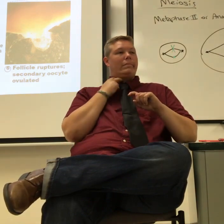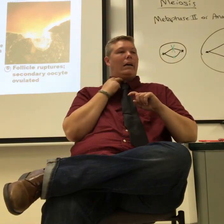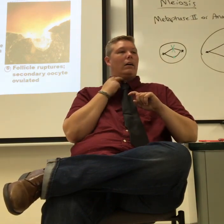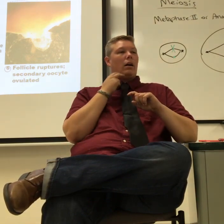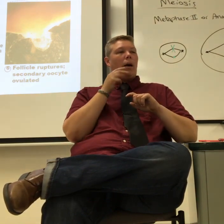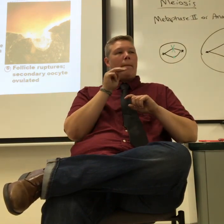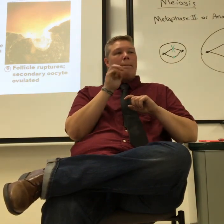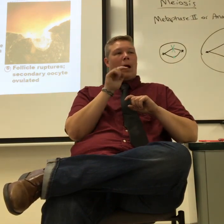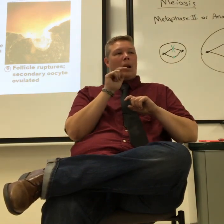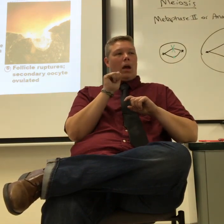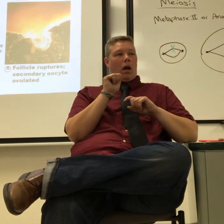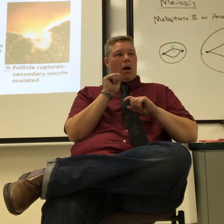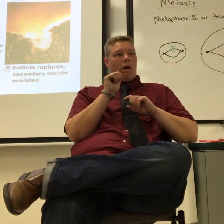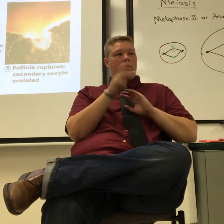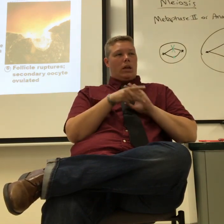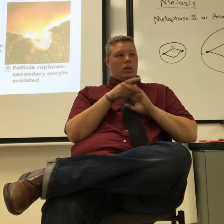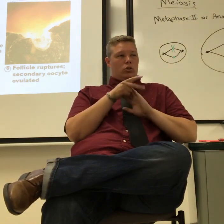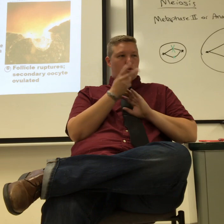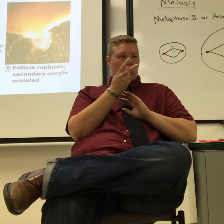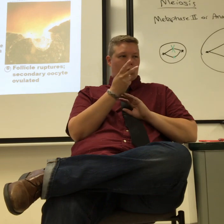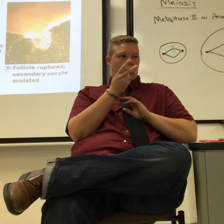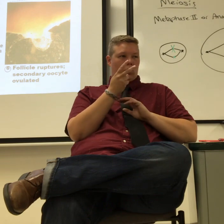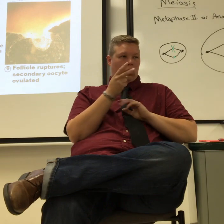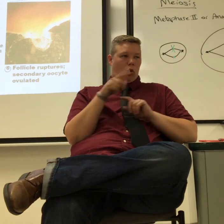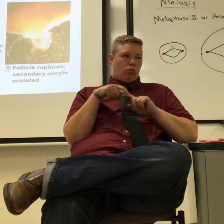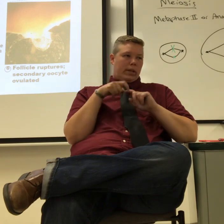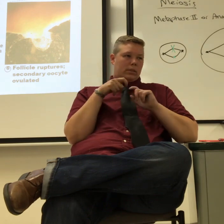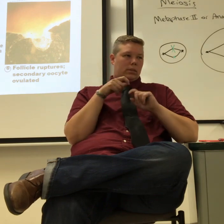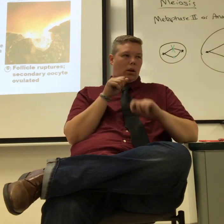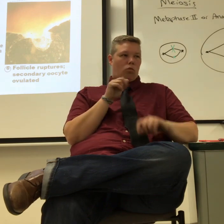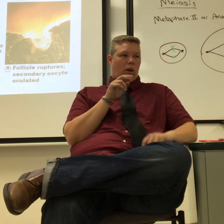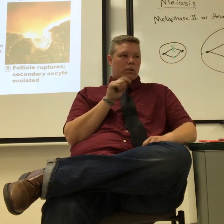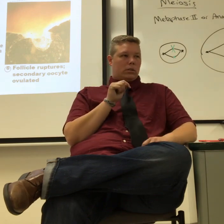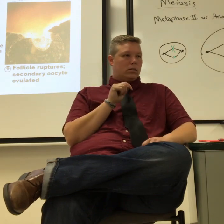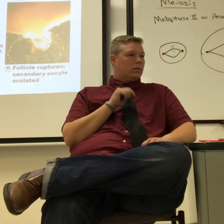metaphase 2 arrest. You ovulate it to the